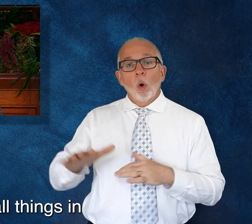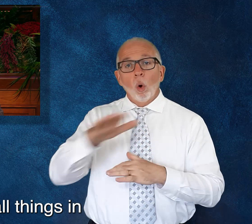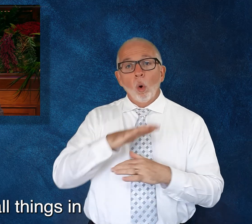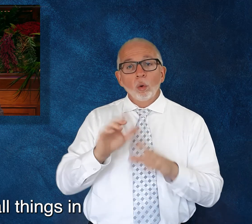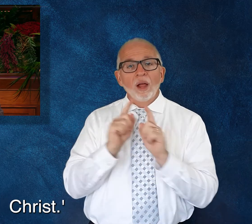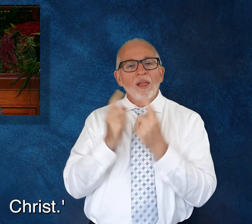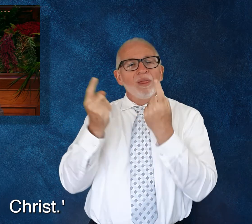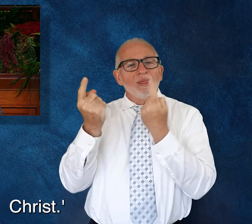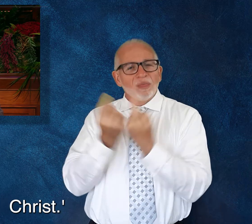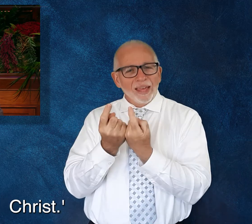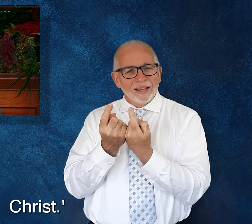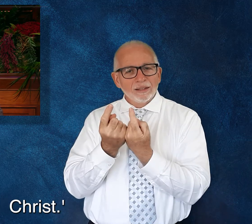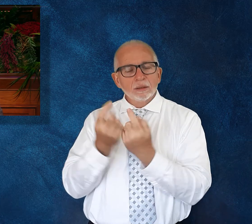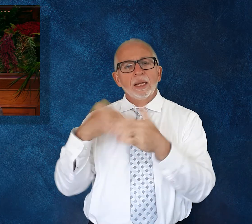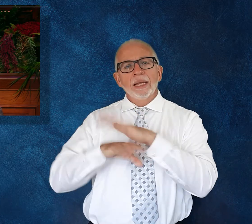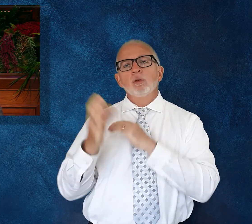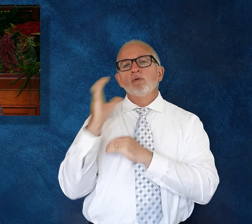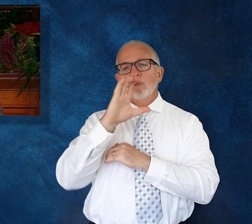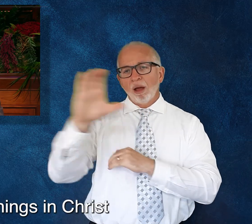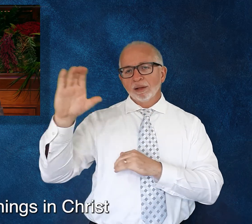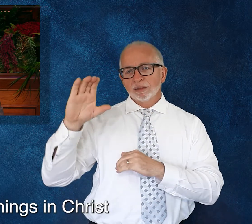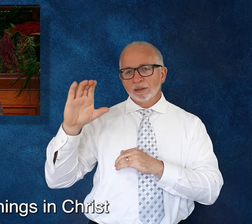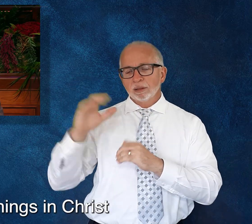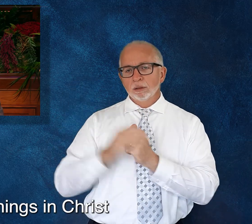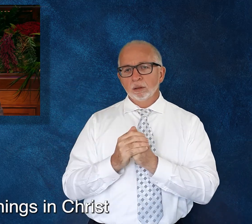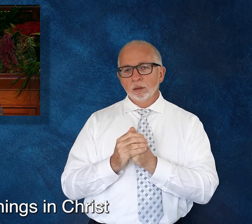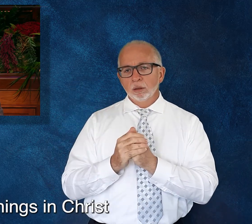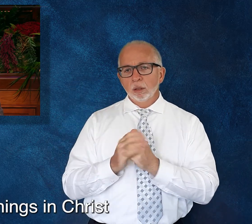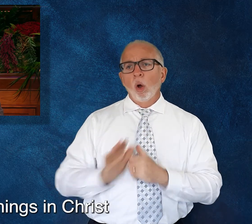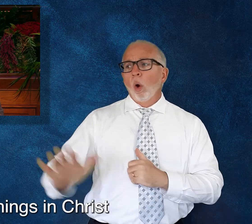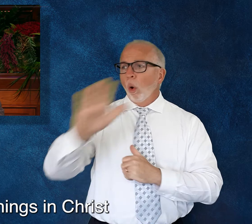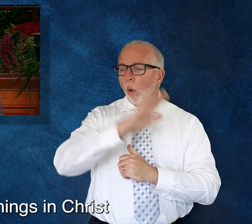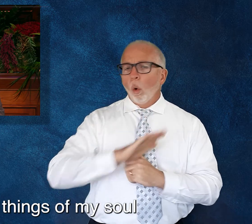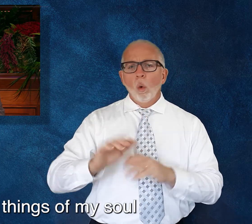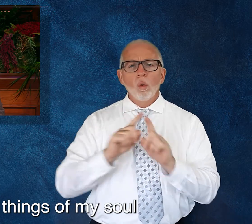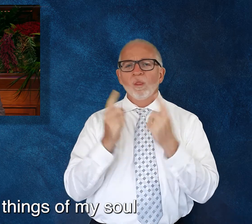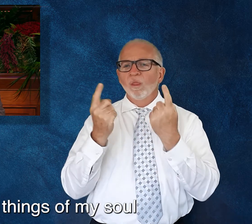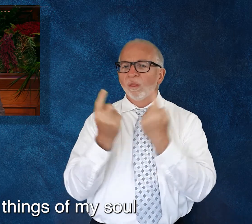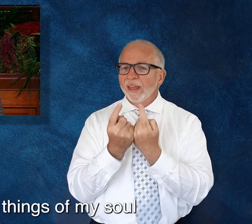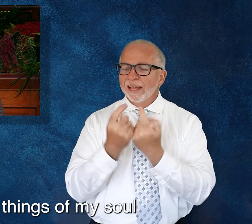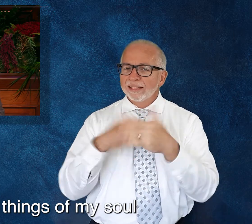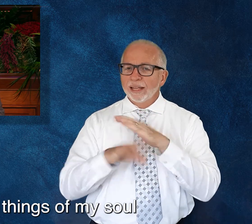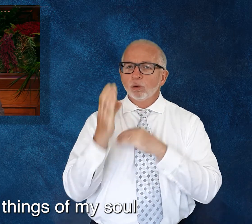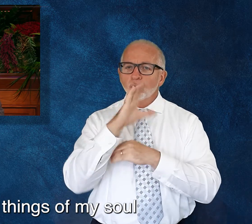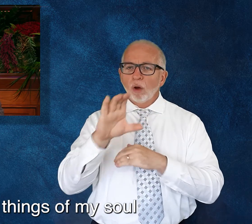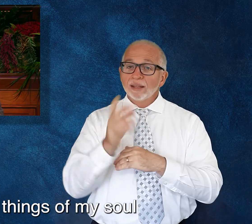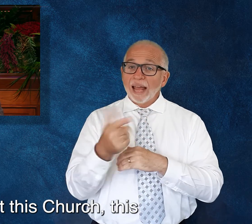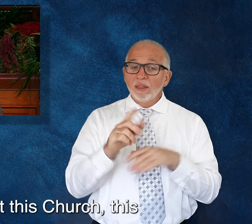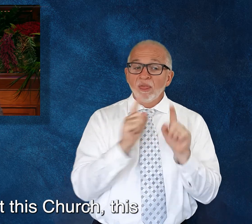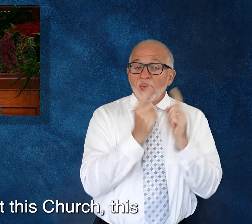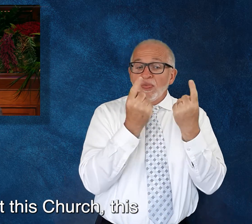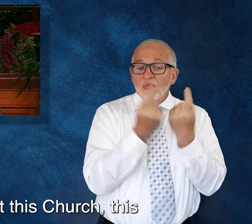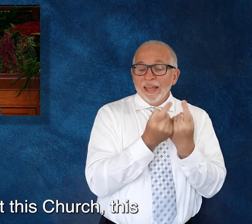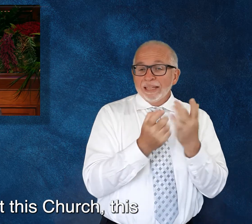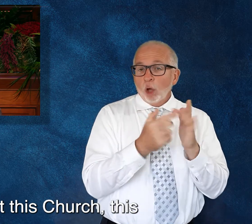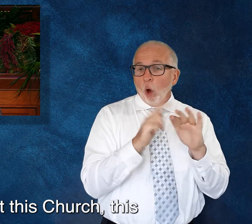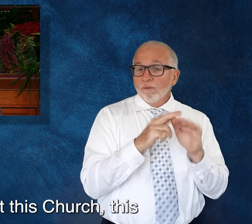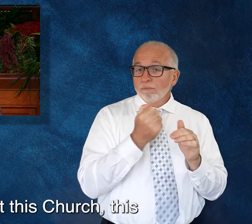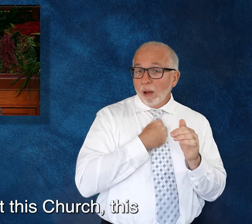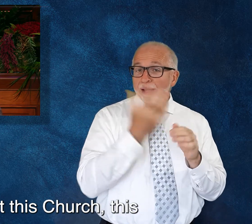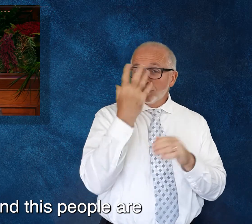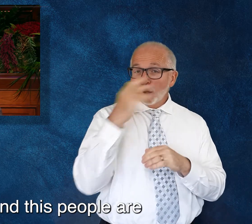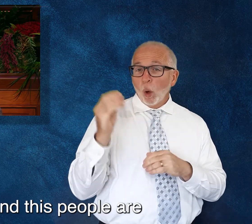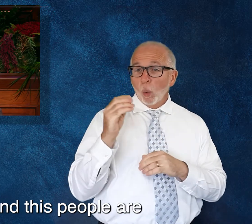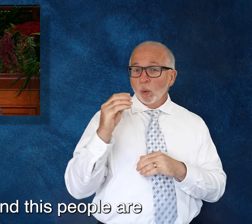in Christ. All things in Christ and the things of my soul are what this Church,